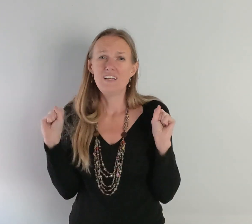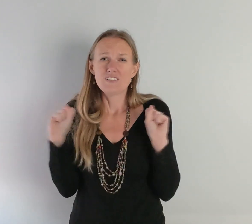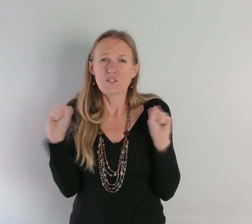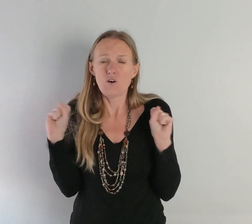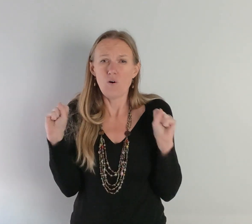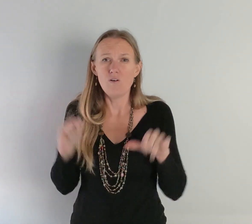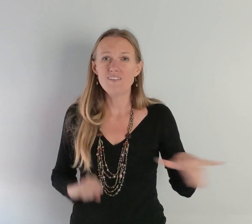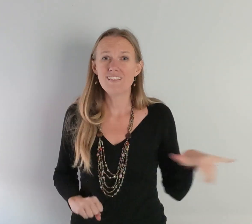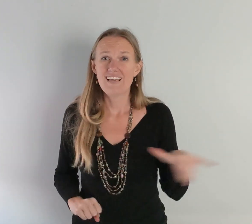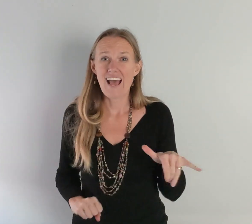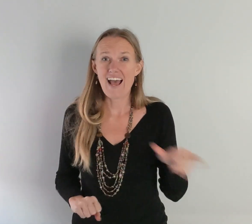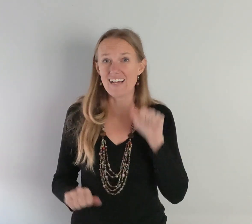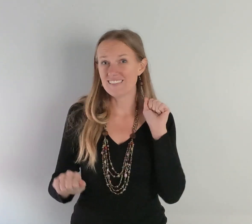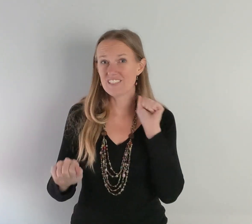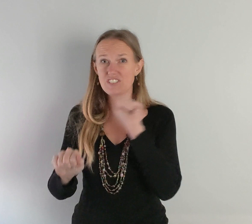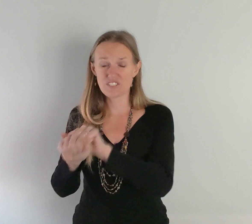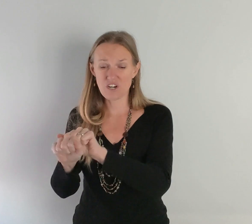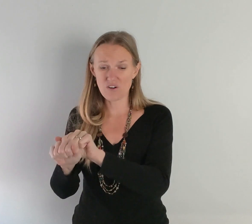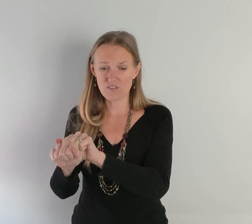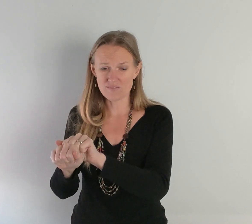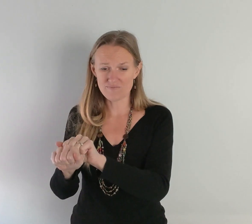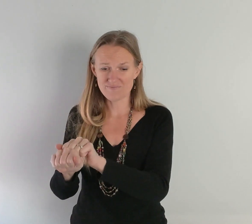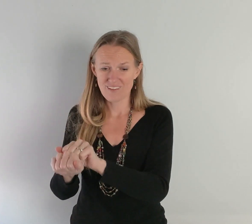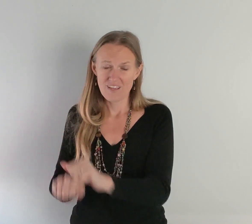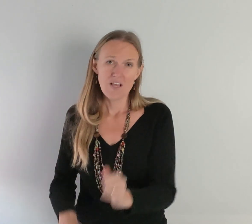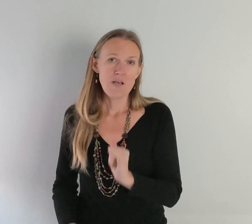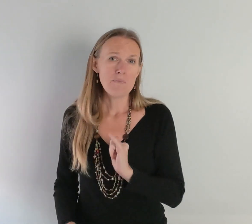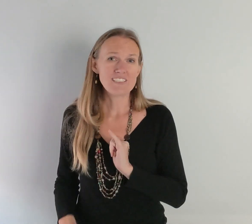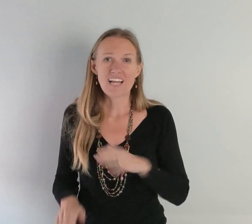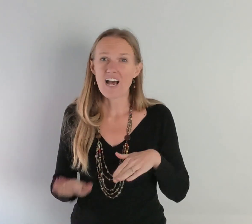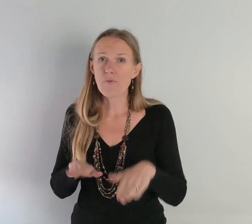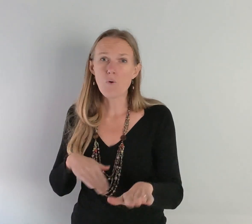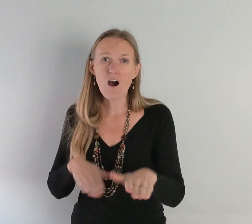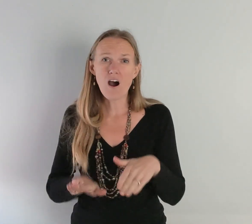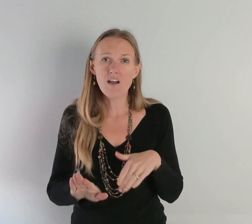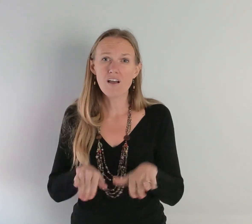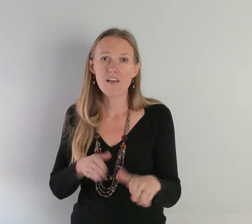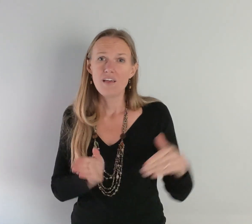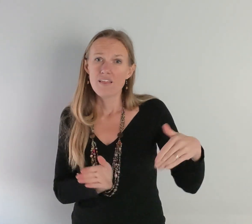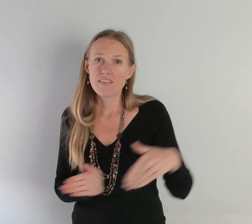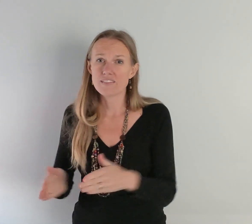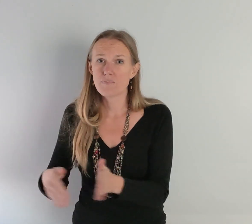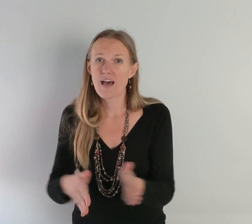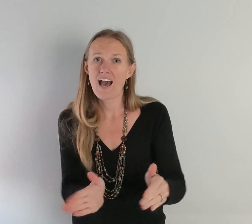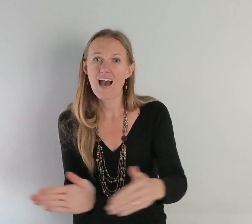as cold as stone, must I walk this